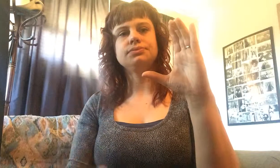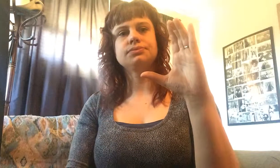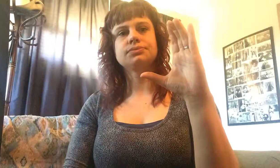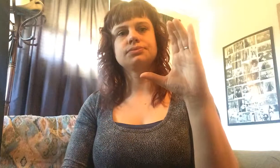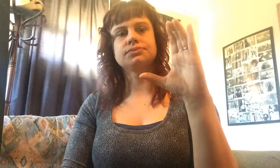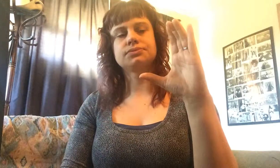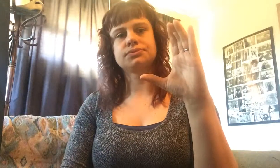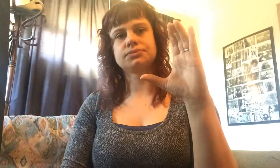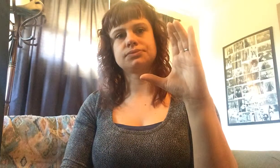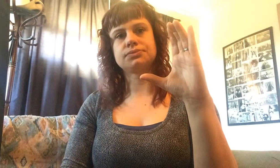rich.